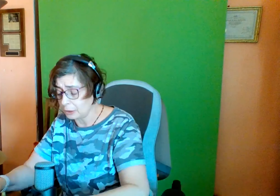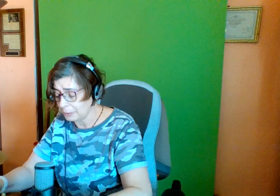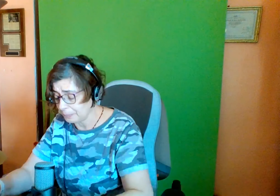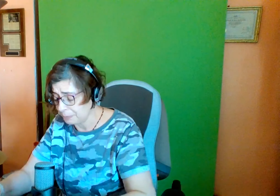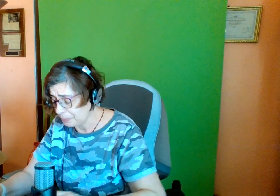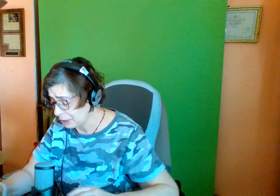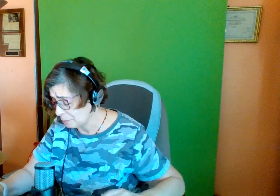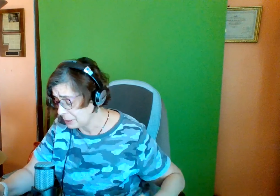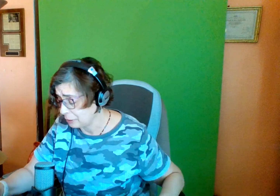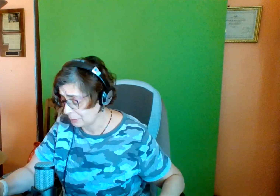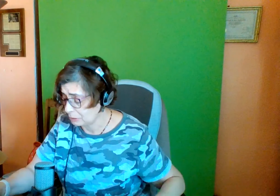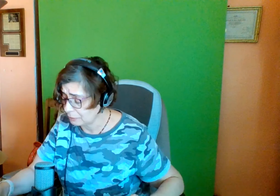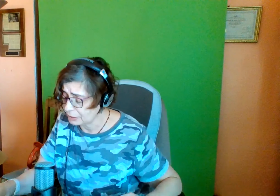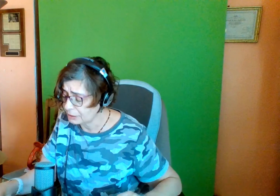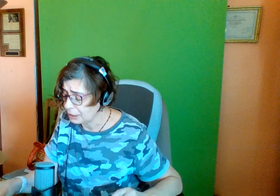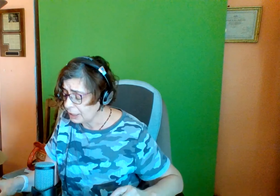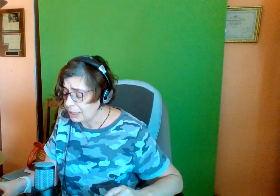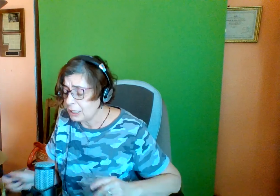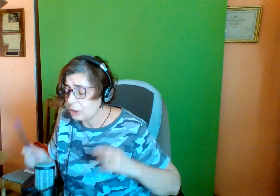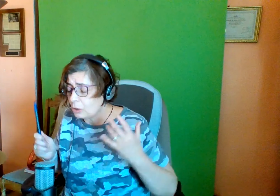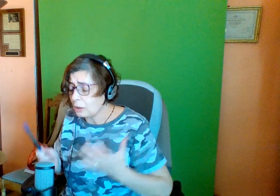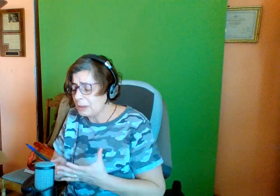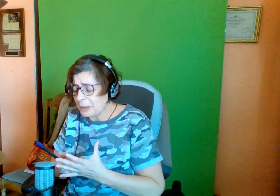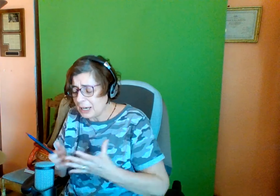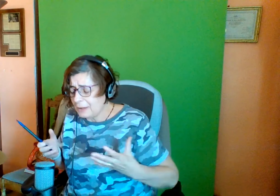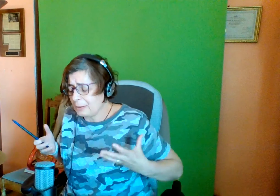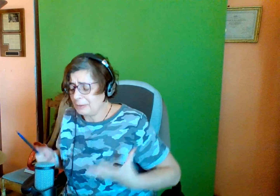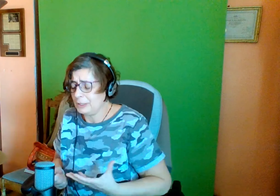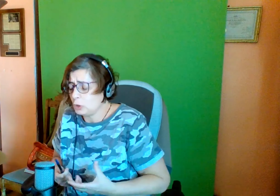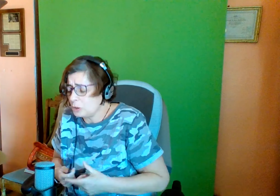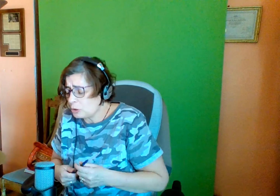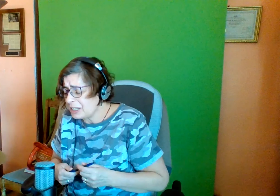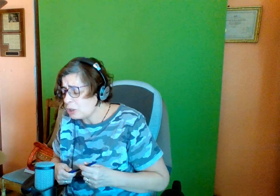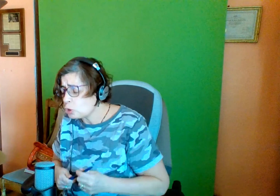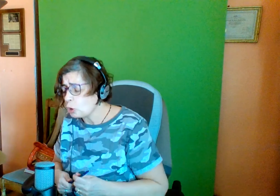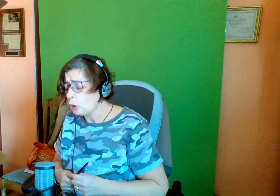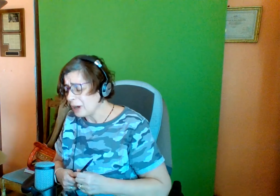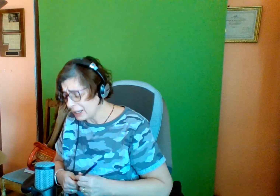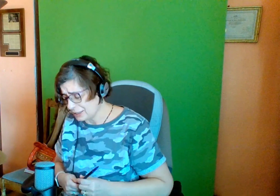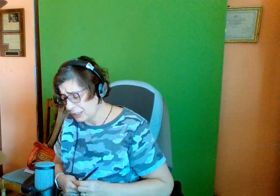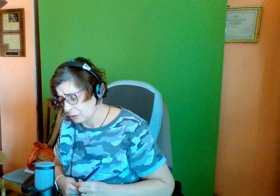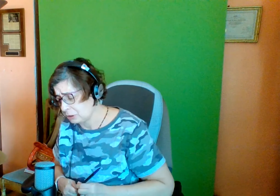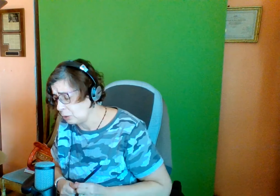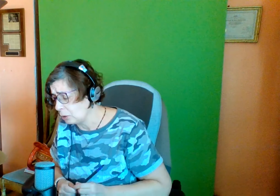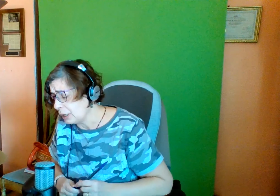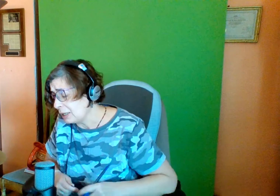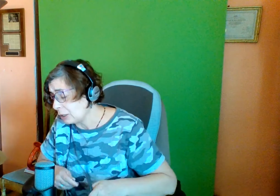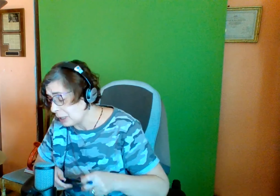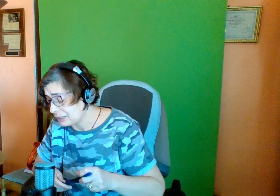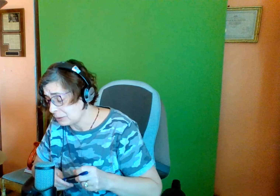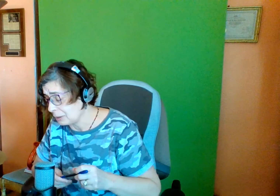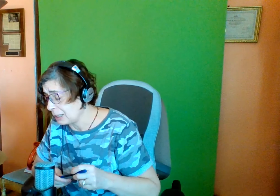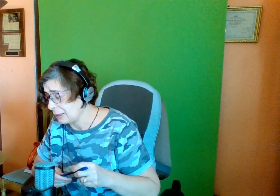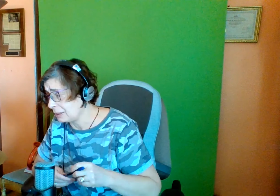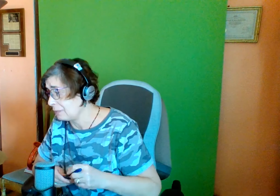Ahora trabajo para Peak to Peak Human Services. Y mi palabra, mi visión no sería solo acceso, sino que